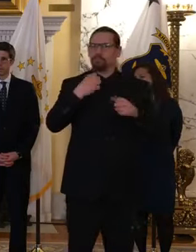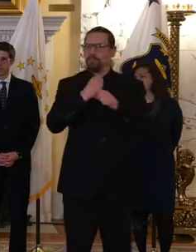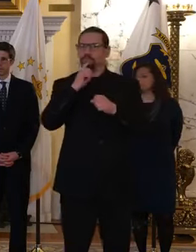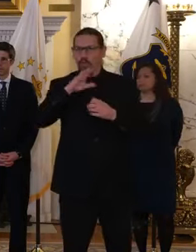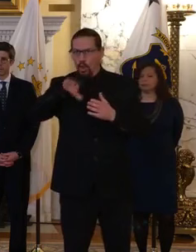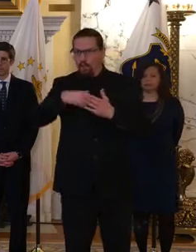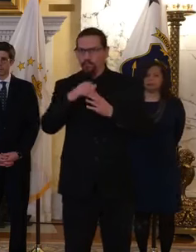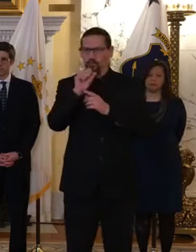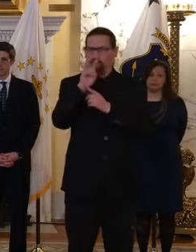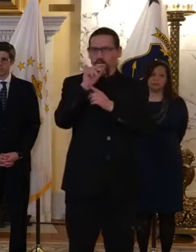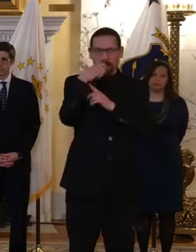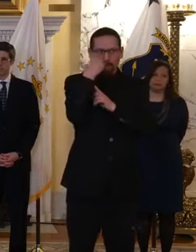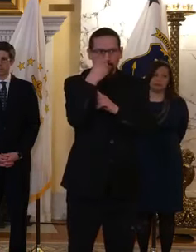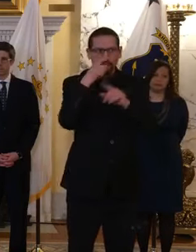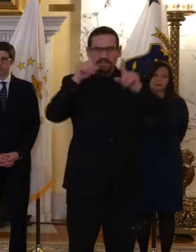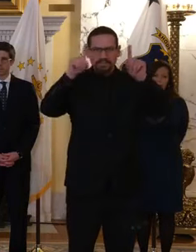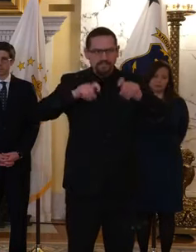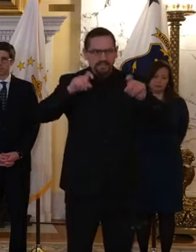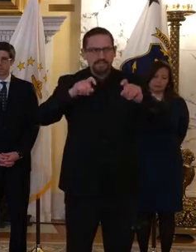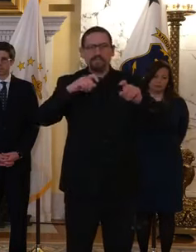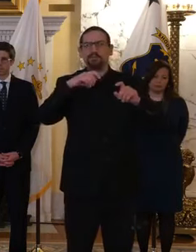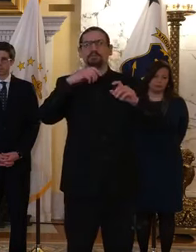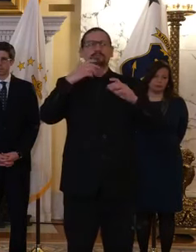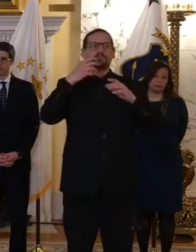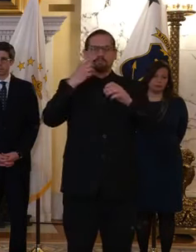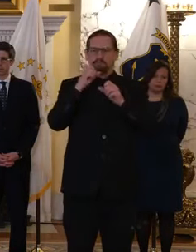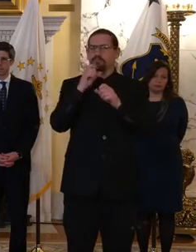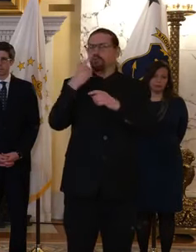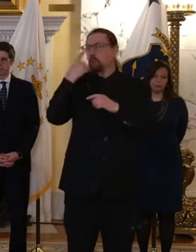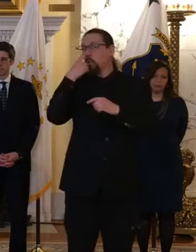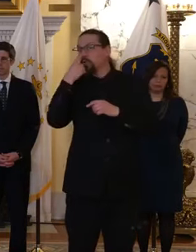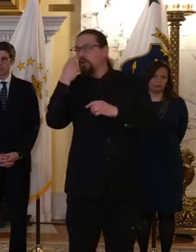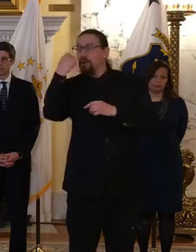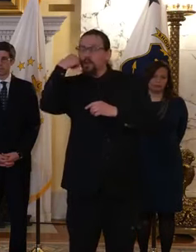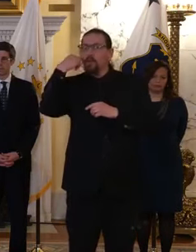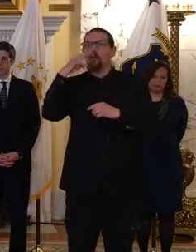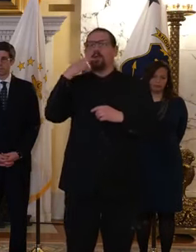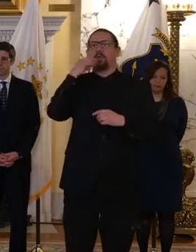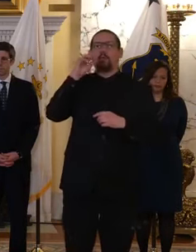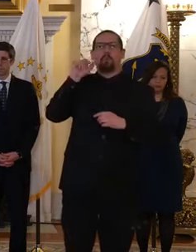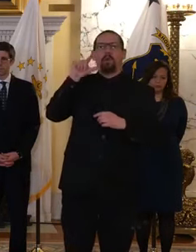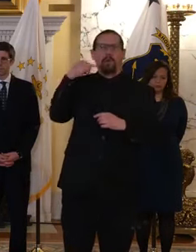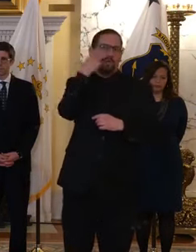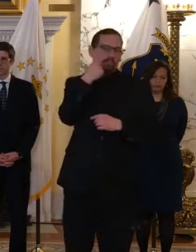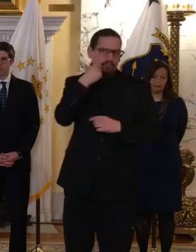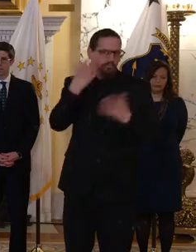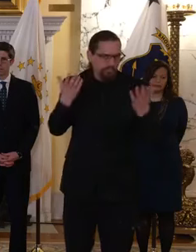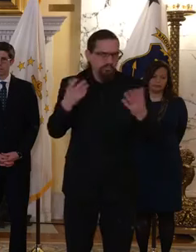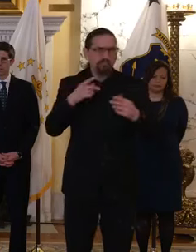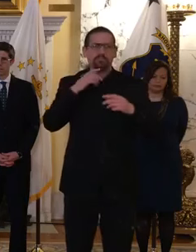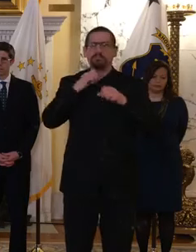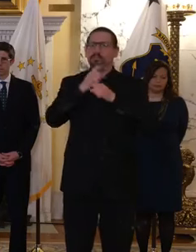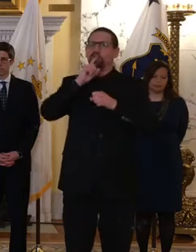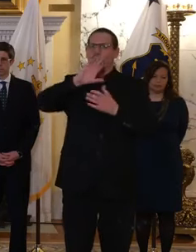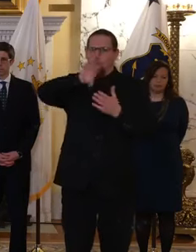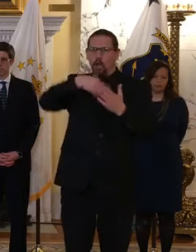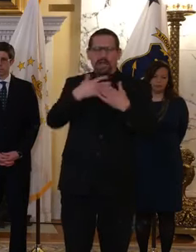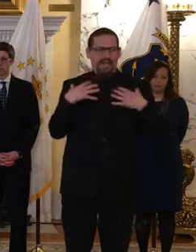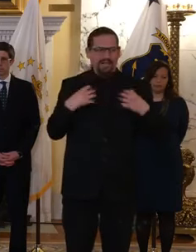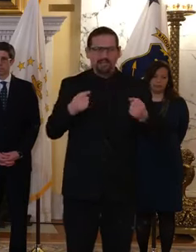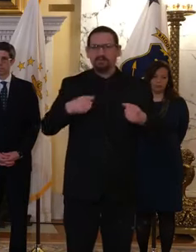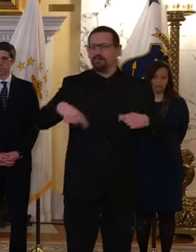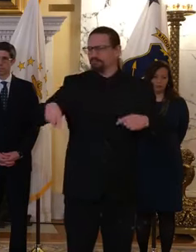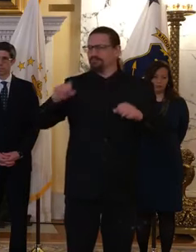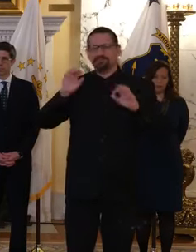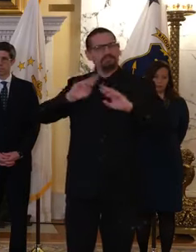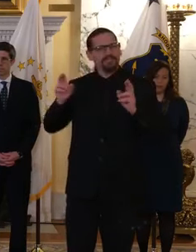pharyngeal and many oral pharyngeal swabs. We want to activate all of them so that we can test, get specimen collected for testing